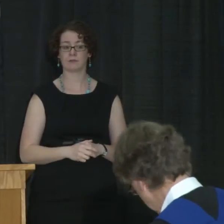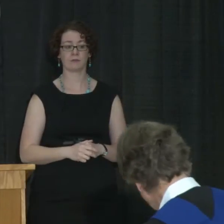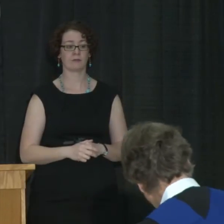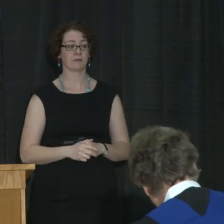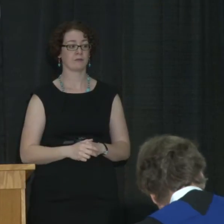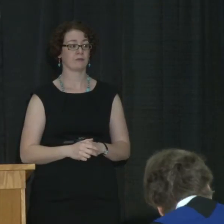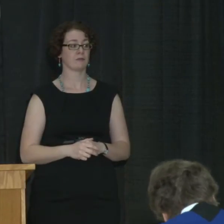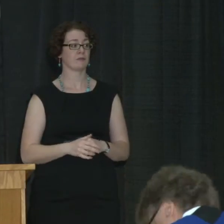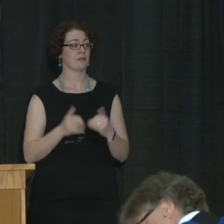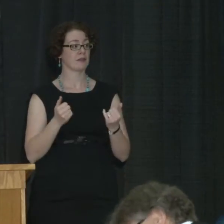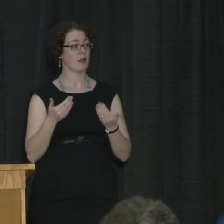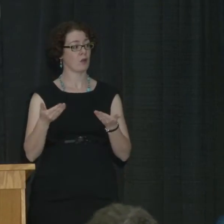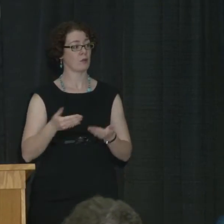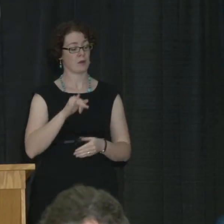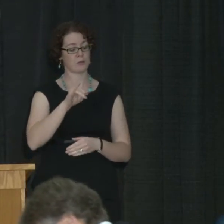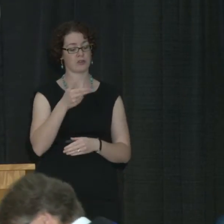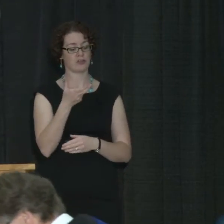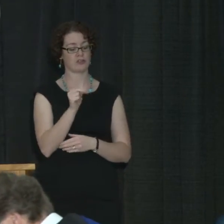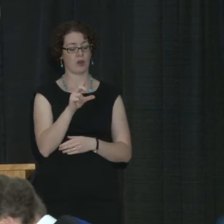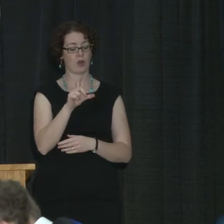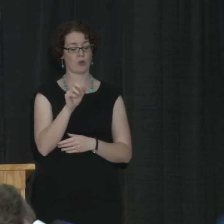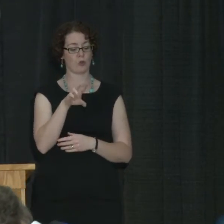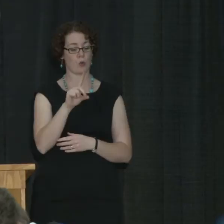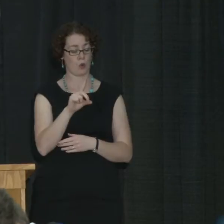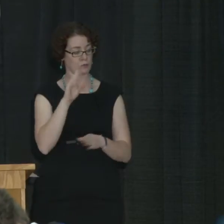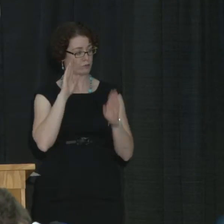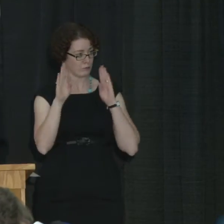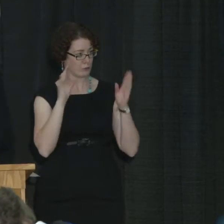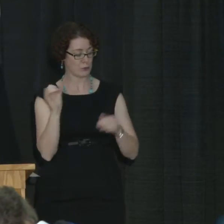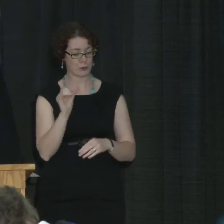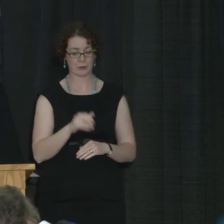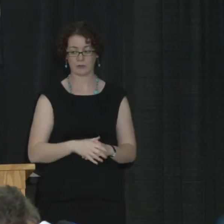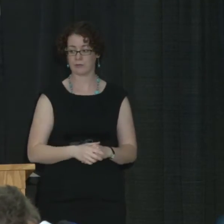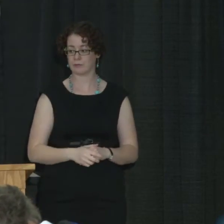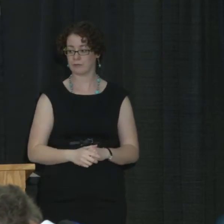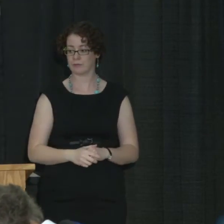Now please join me in welcoming John Lord to bring greetings.